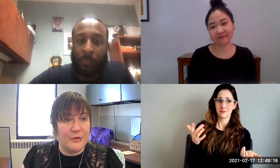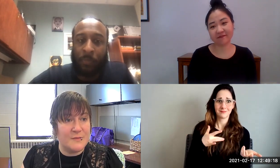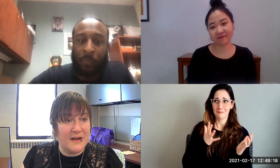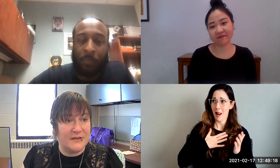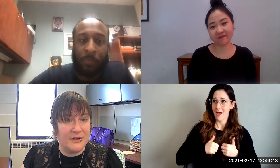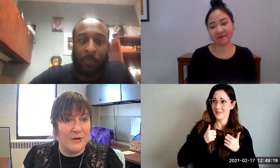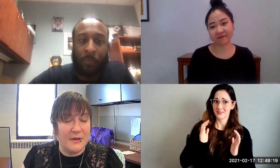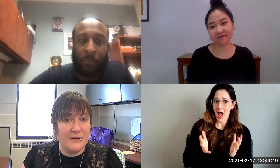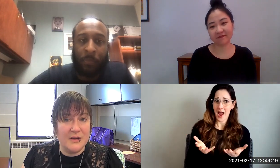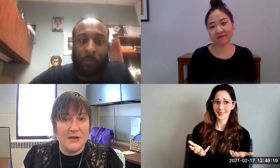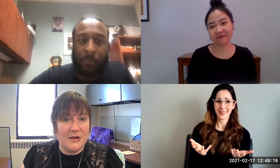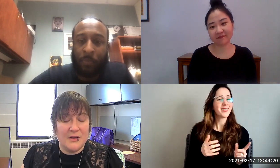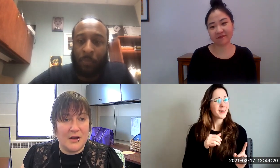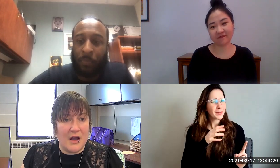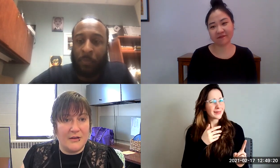That kind of perspective,